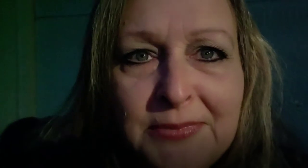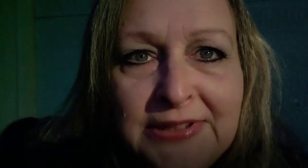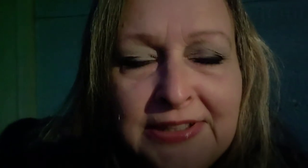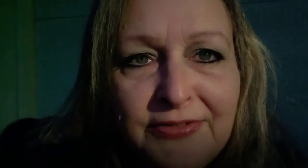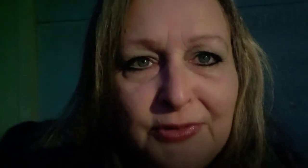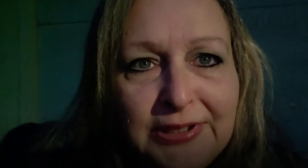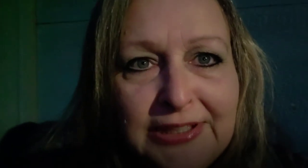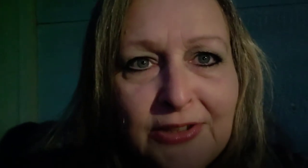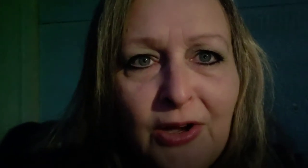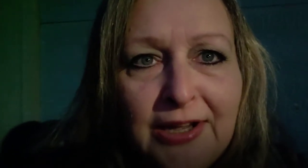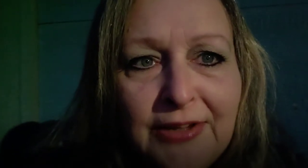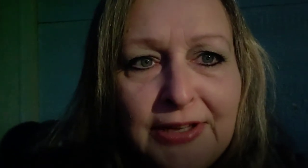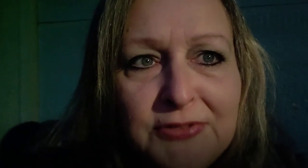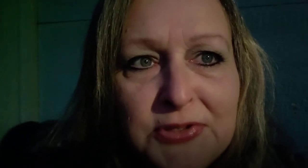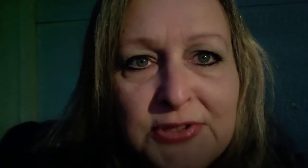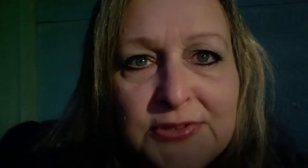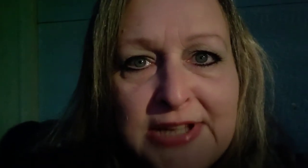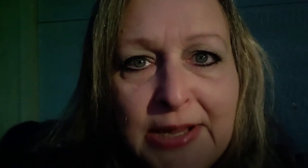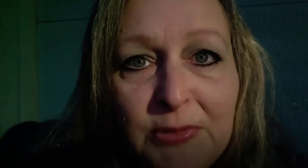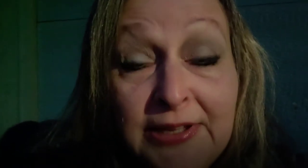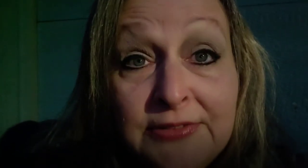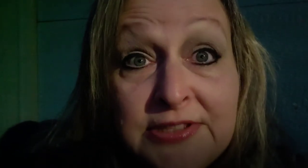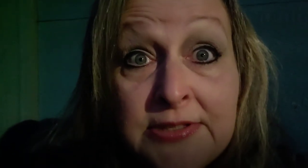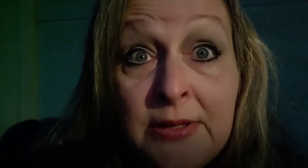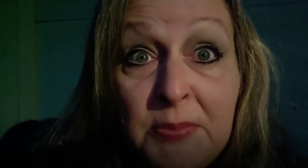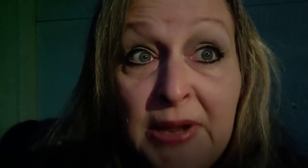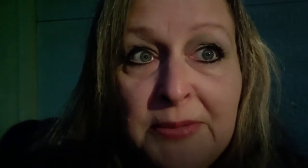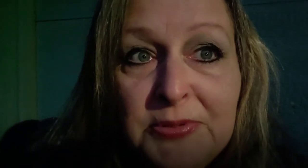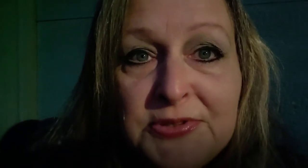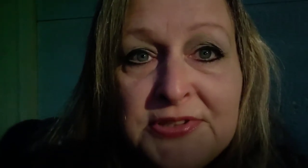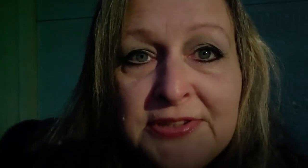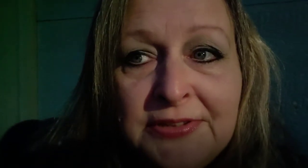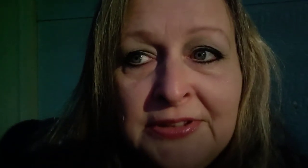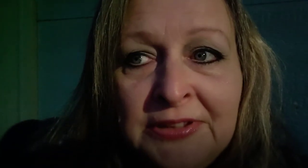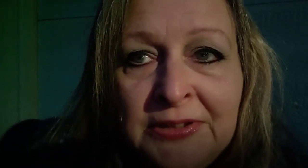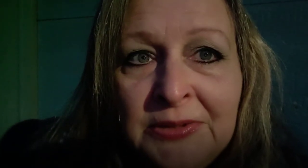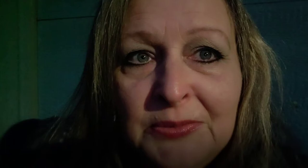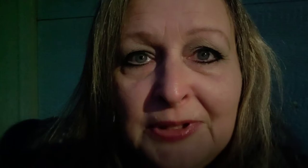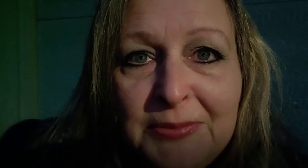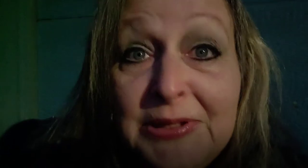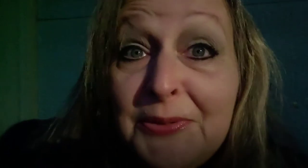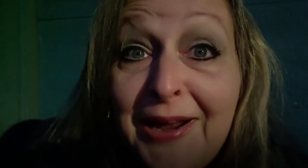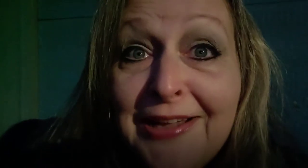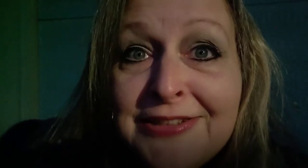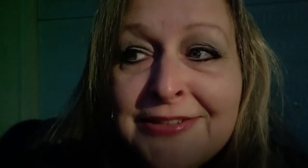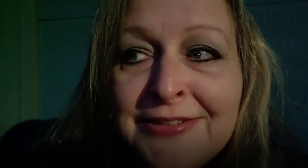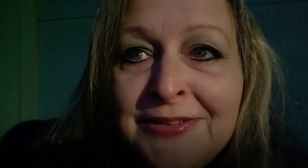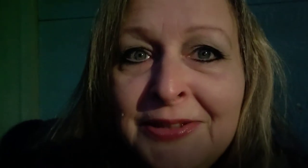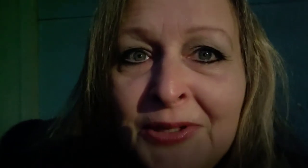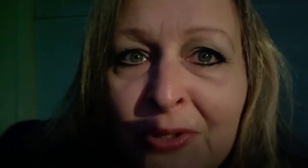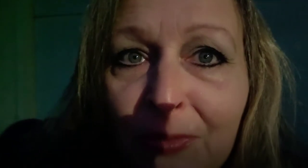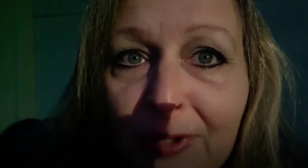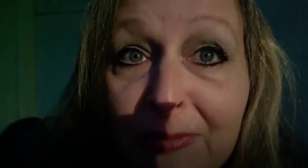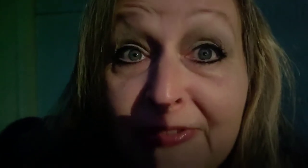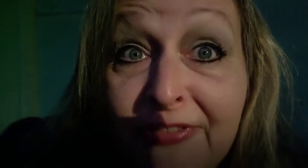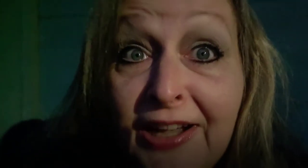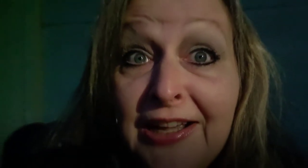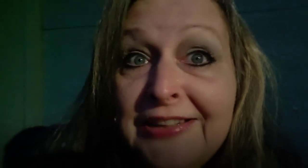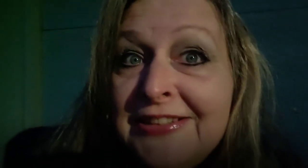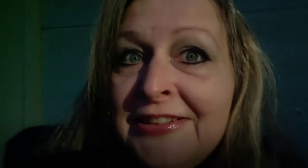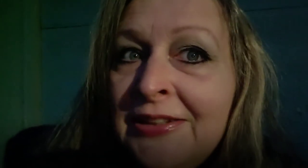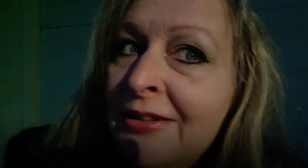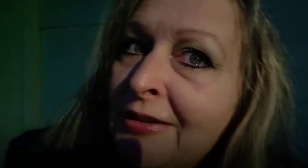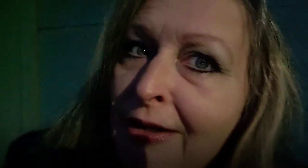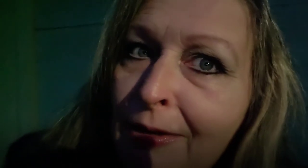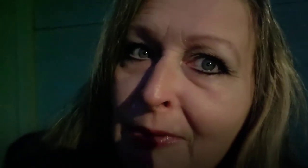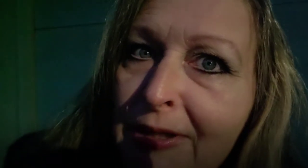what does that mean, that if we get caught out after a certain time without these papers, that we're going to be harassed, we're going to be